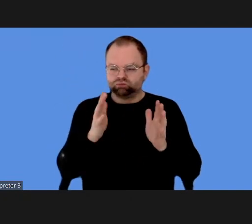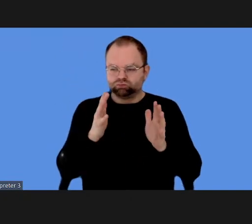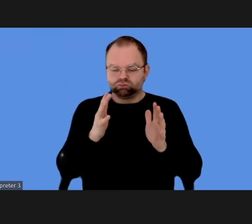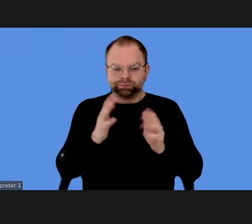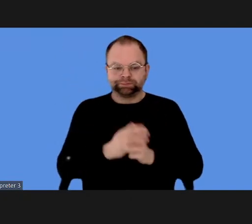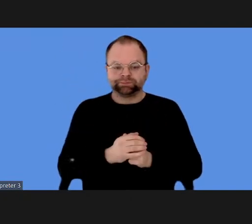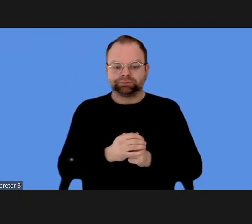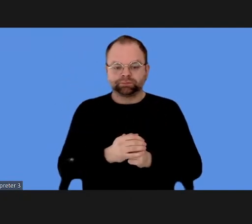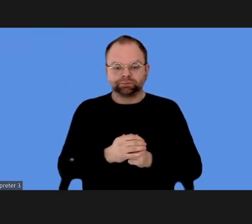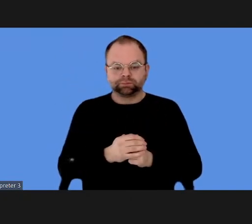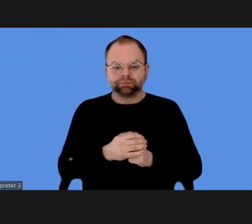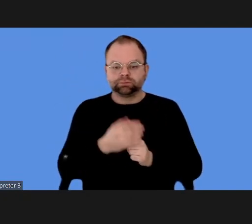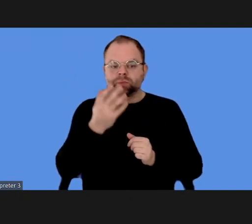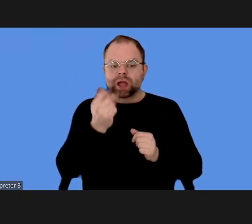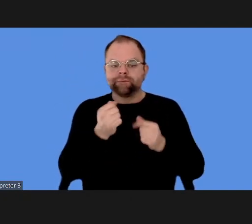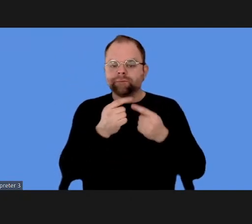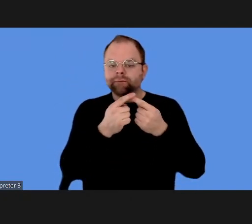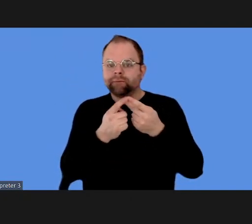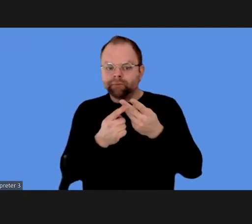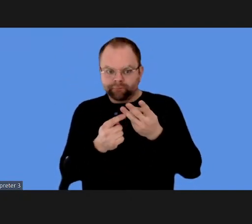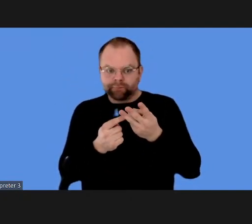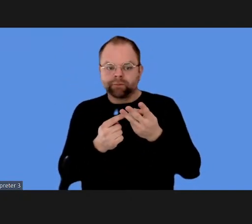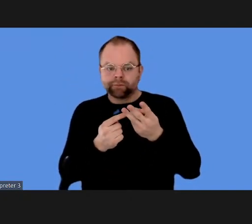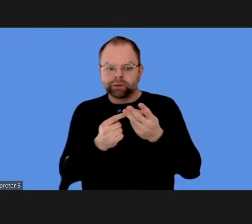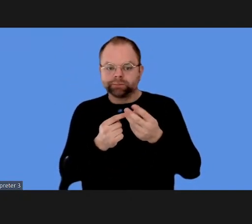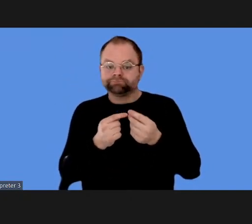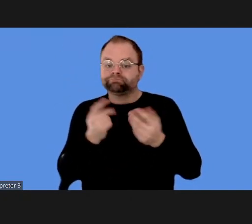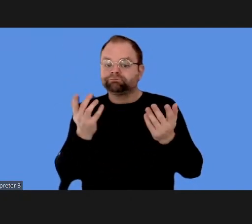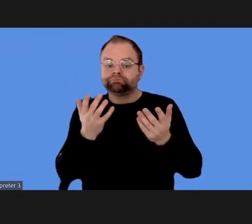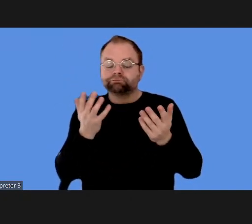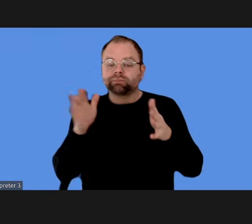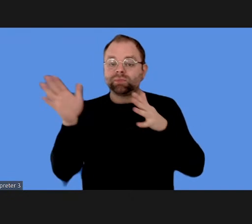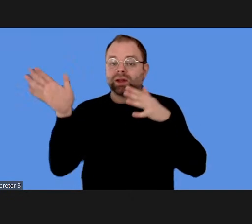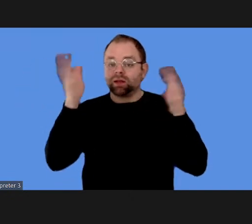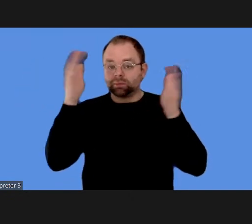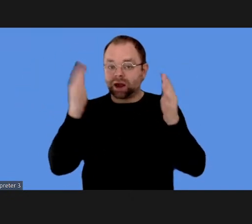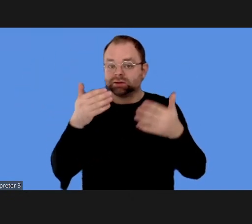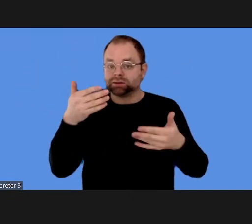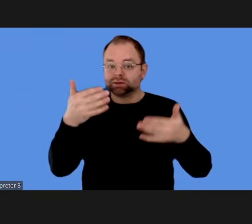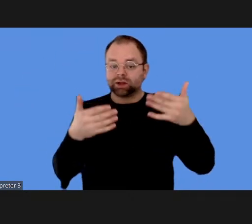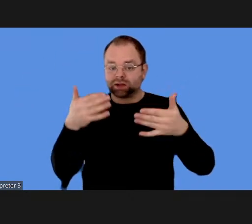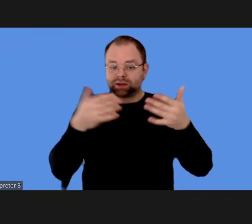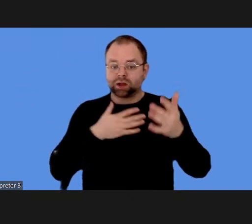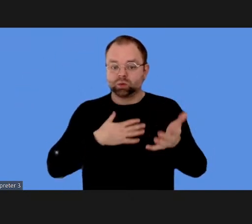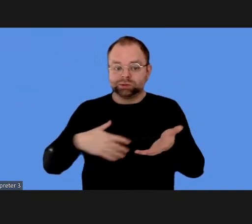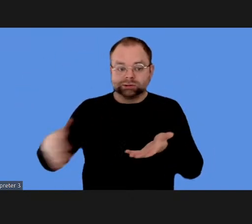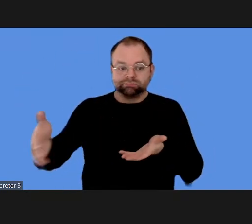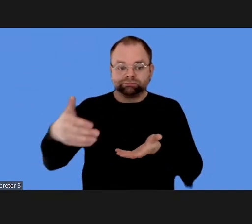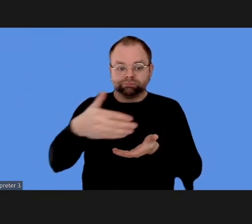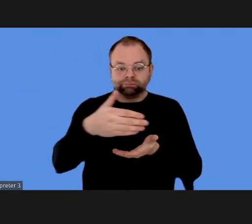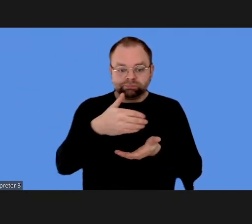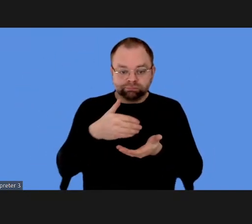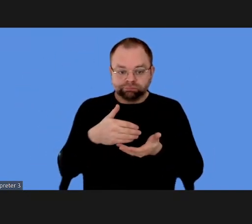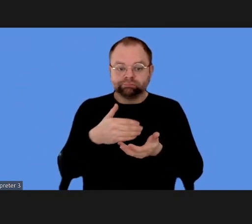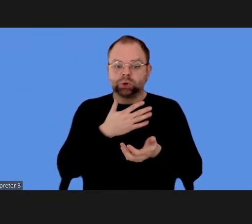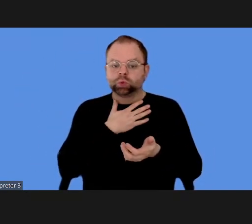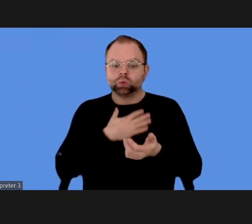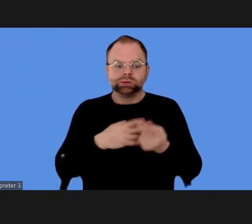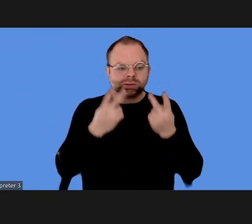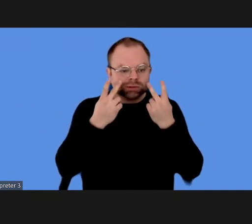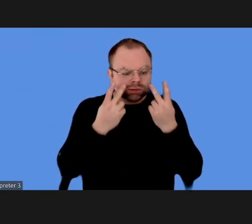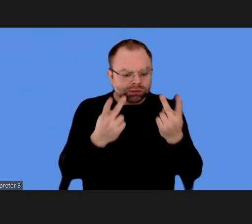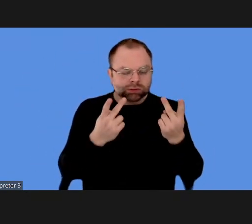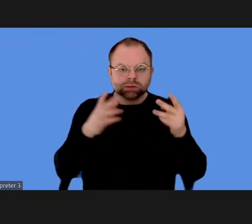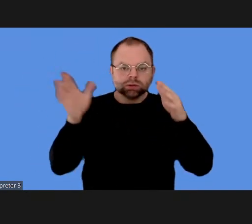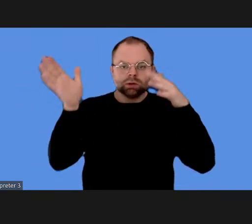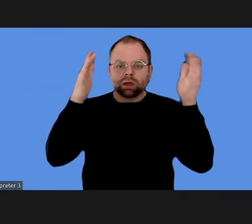the crisis responses and things like that. So as you respond on the nature